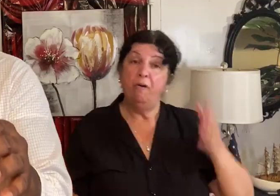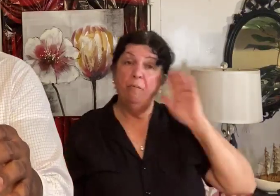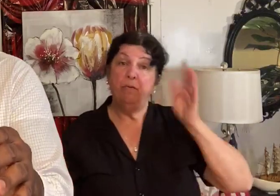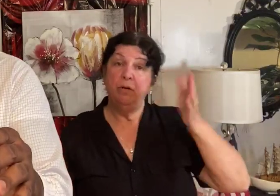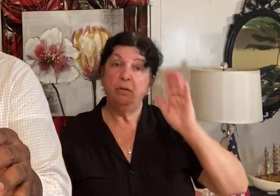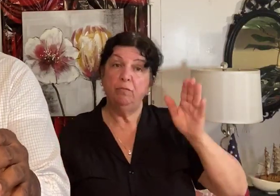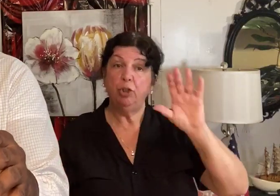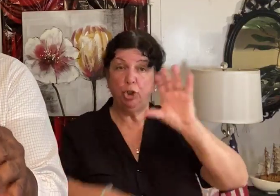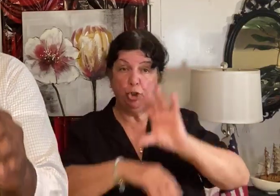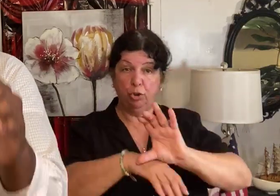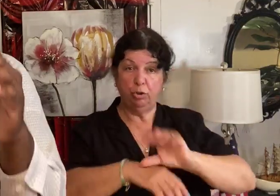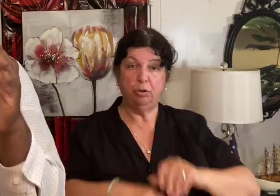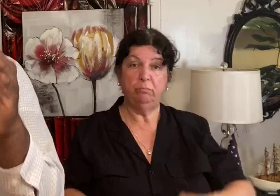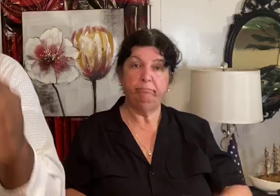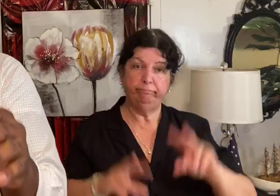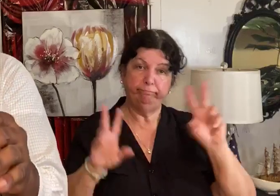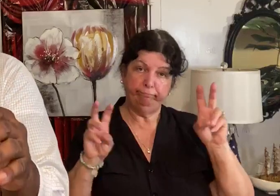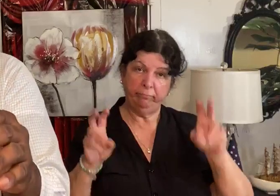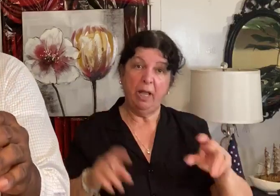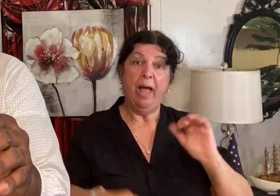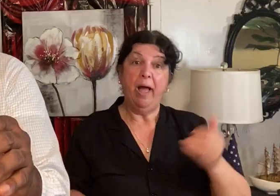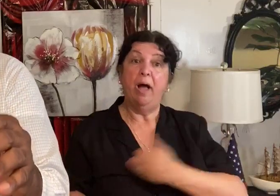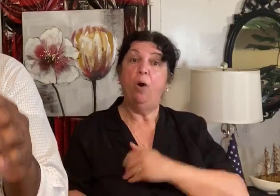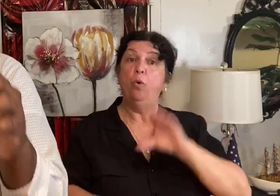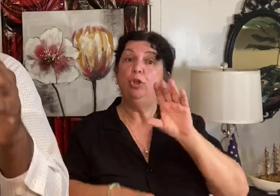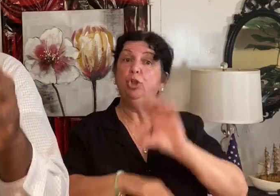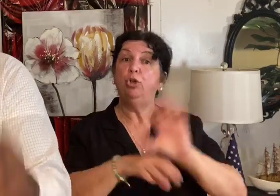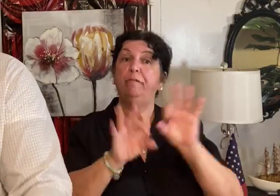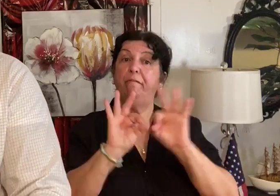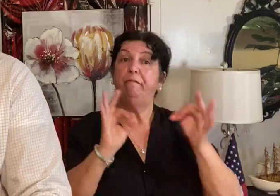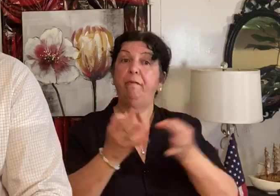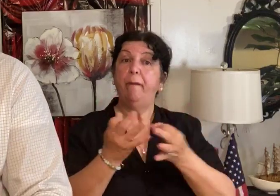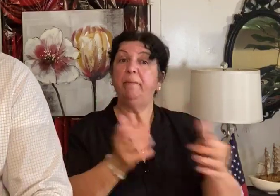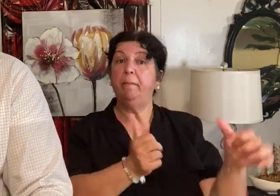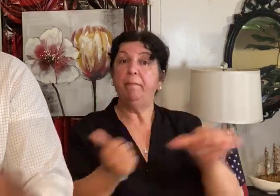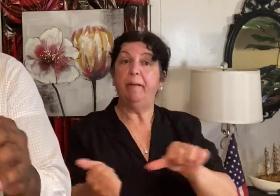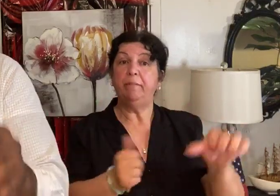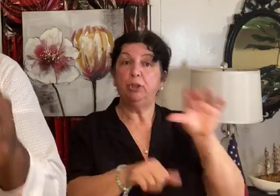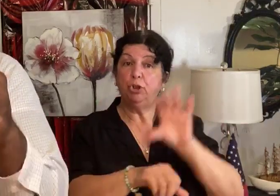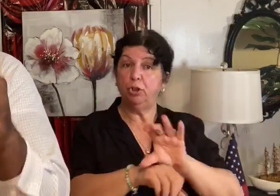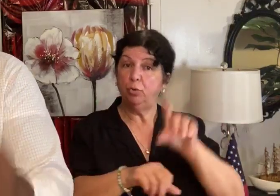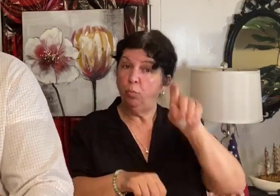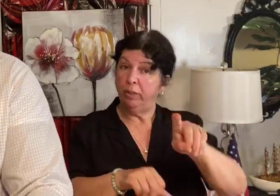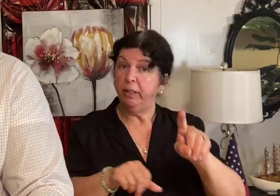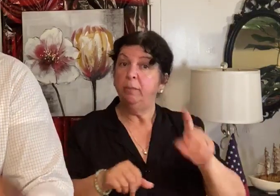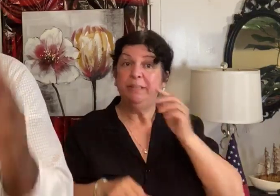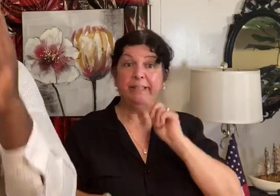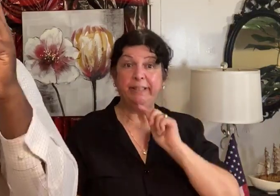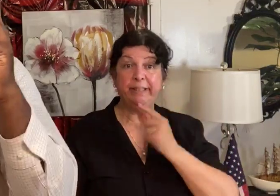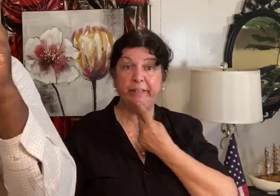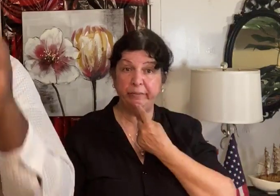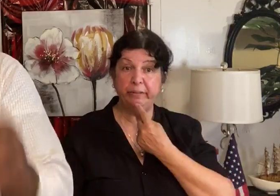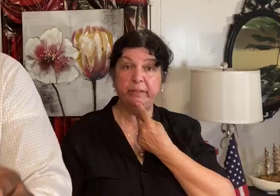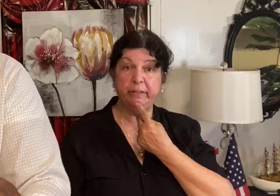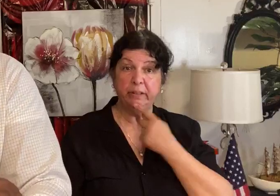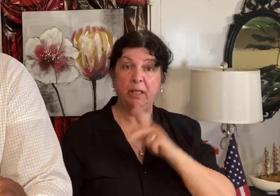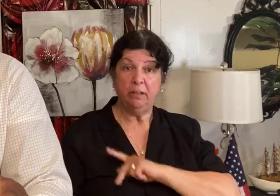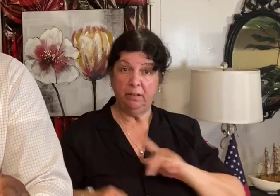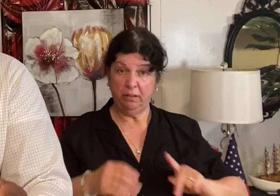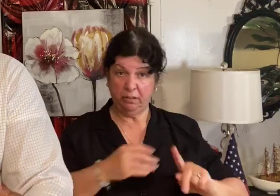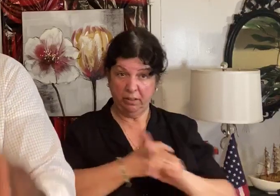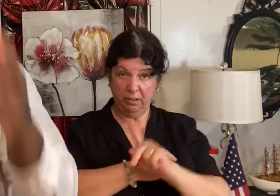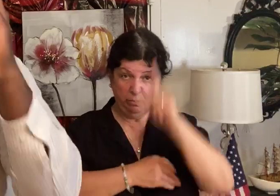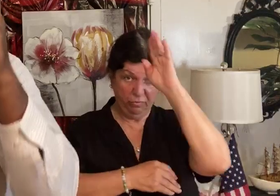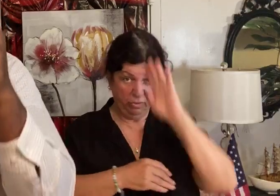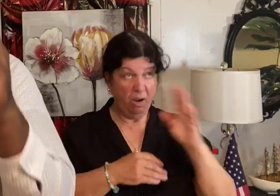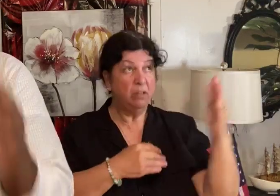is to the church. Amen. Our church, Family Baptist Church, needs to mobilize. We need to get serious. The kingdom of God